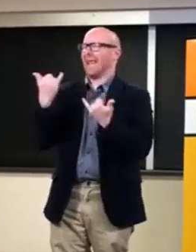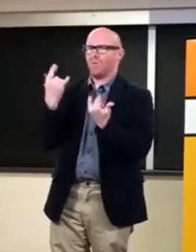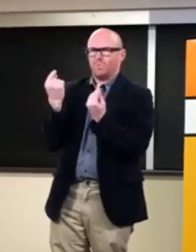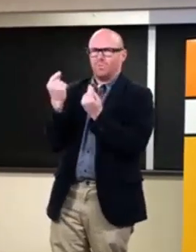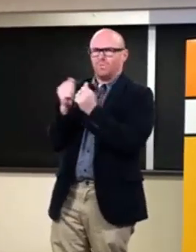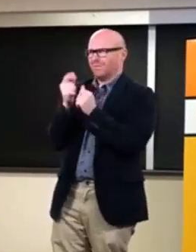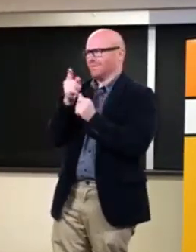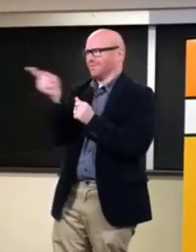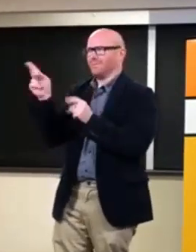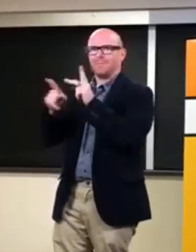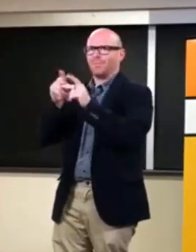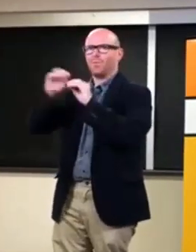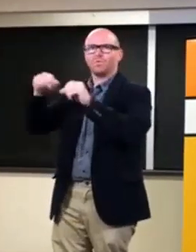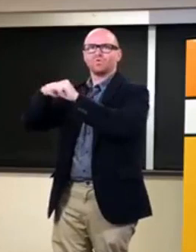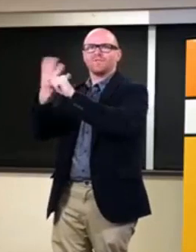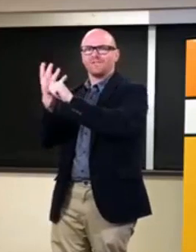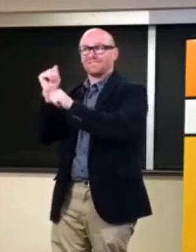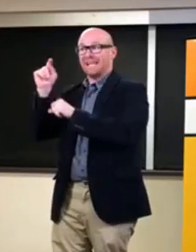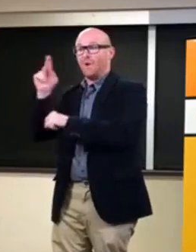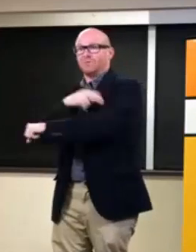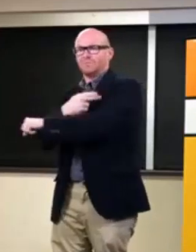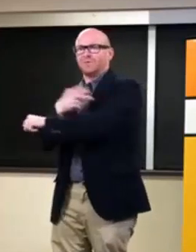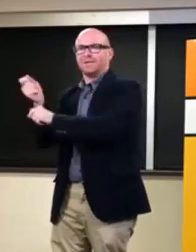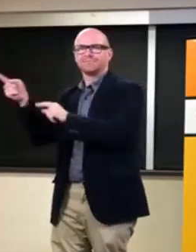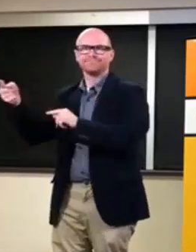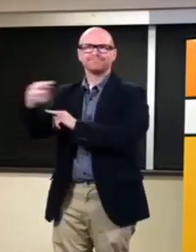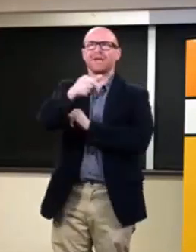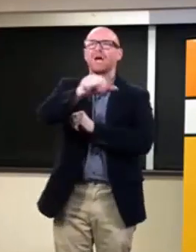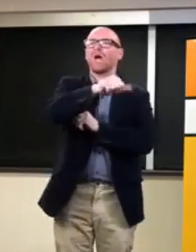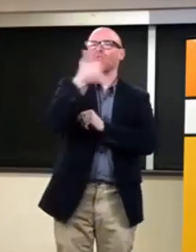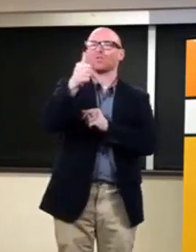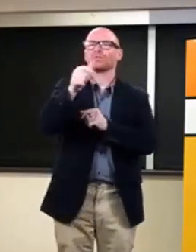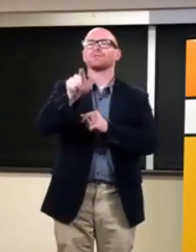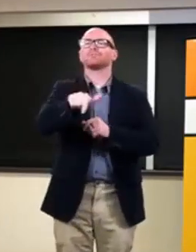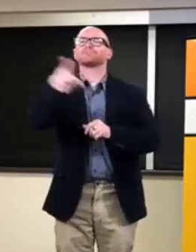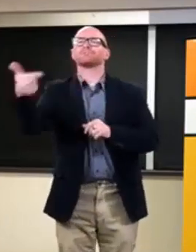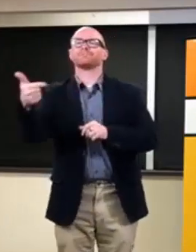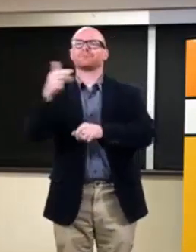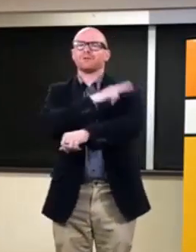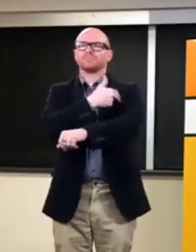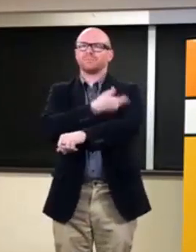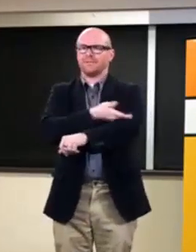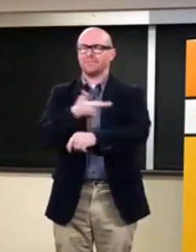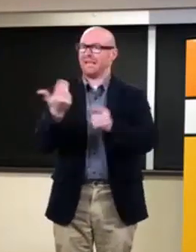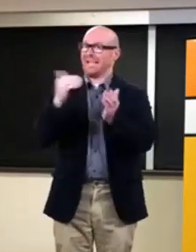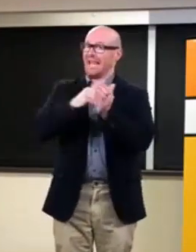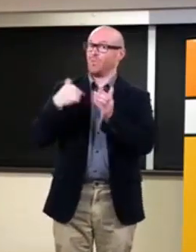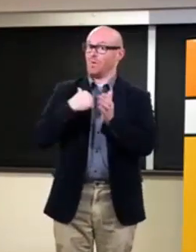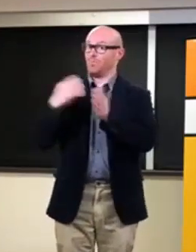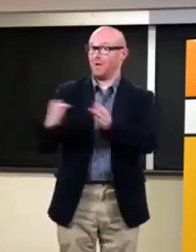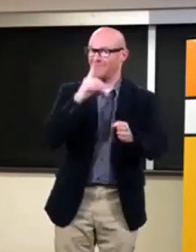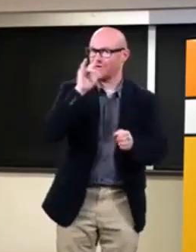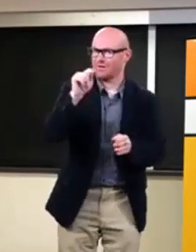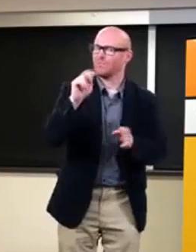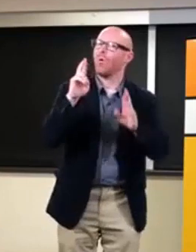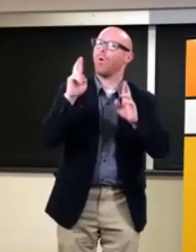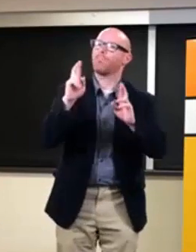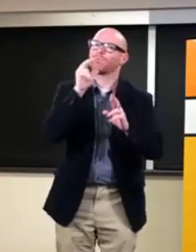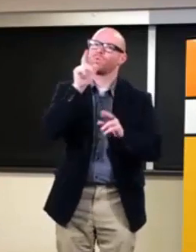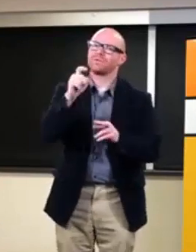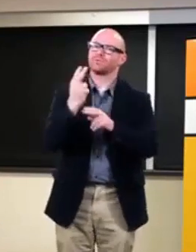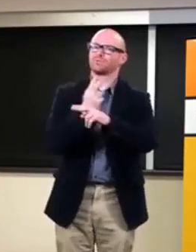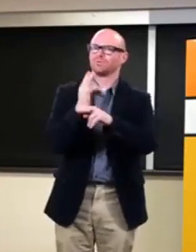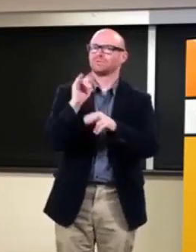care can get it. So we're hopeful that those predictions hold true, but we're preparing for the case that they might not be. And with regards